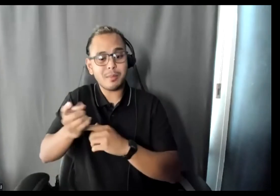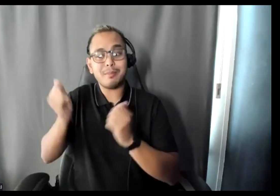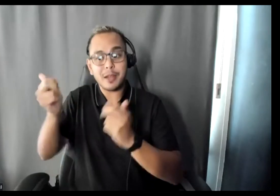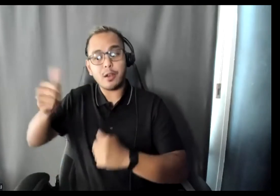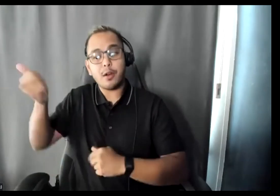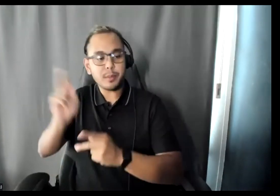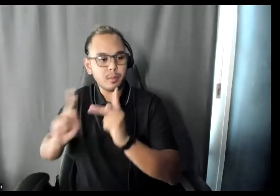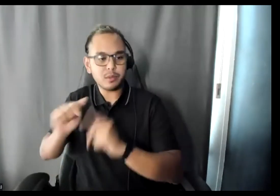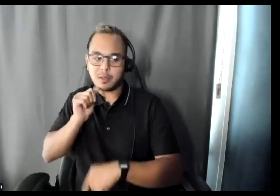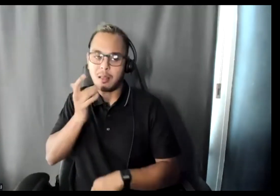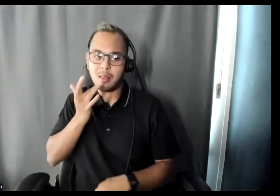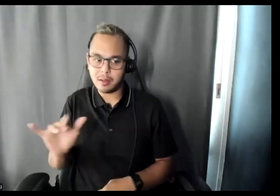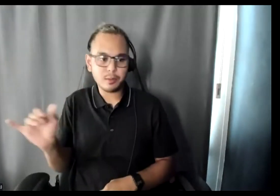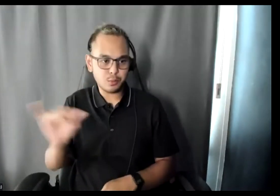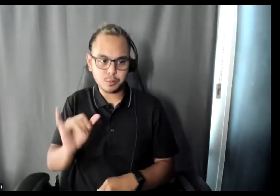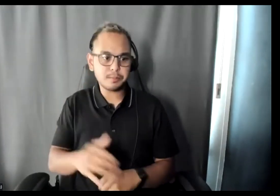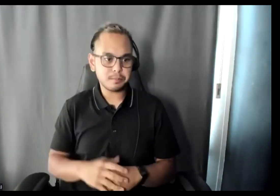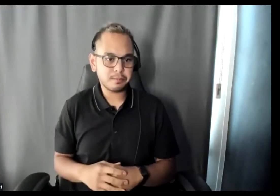anymore. And I would say,